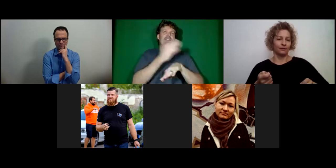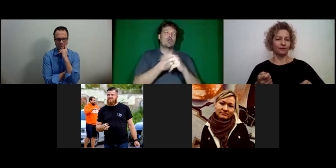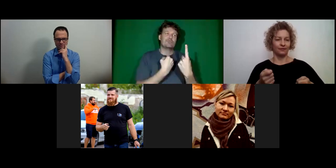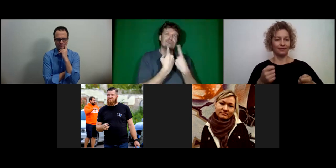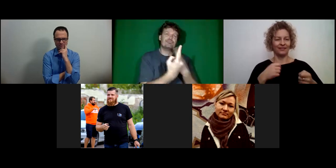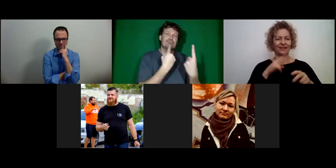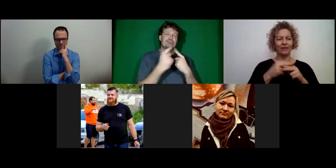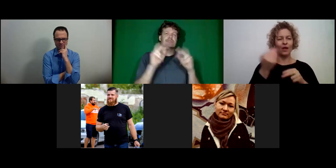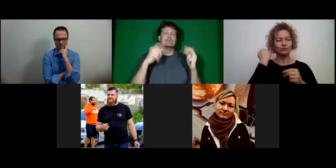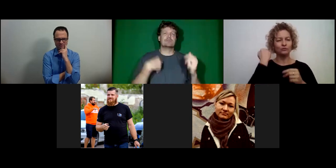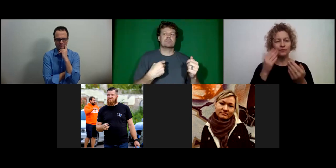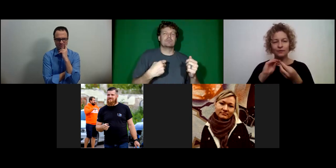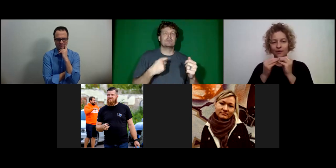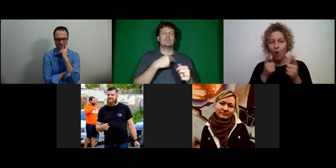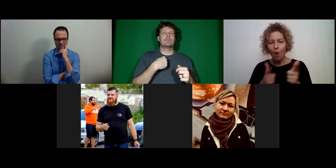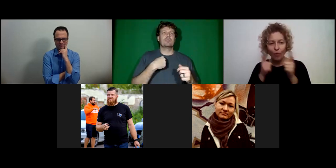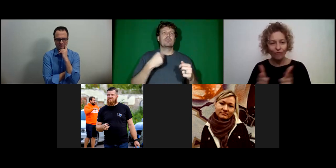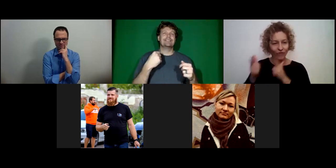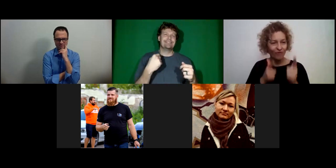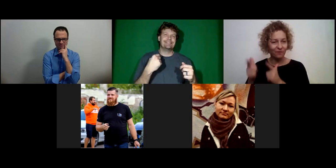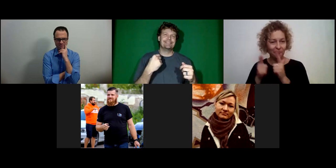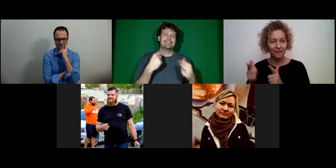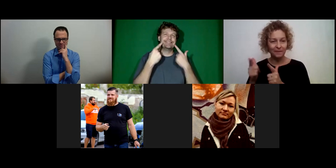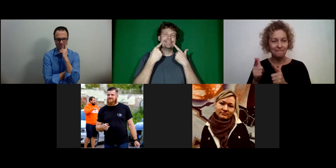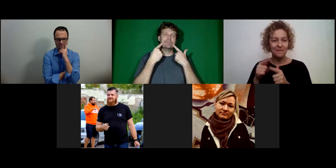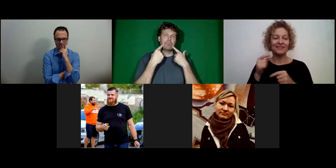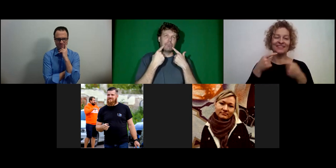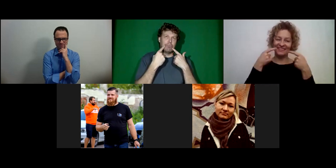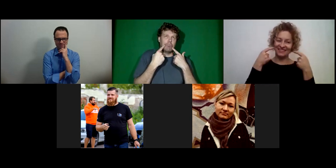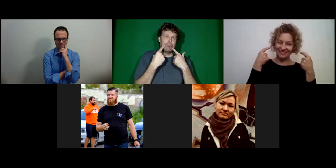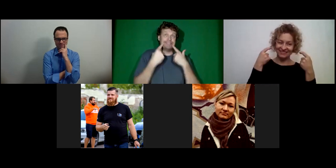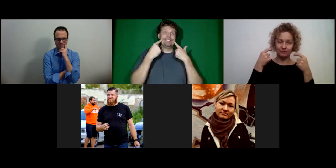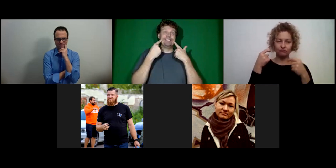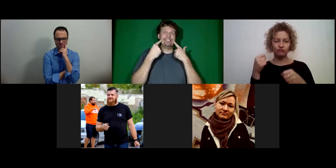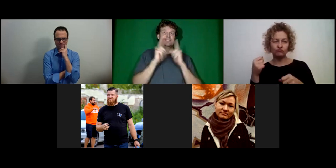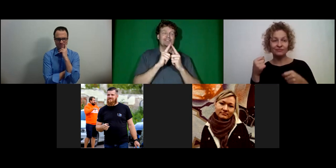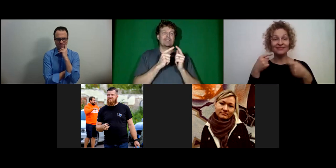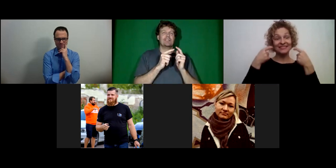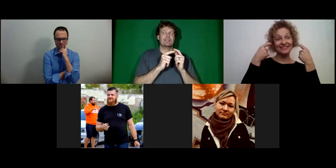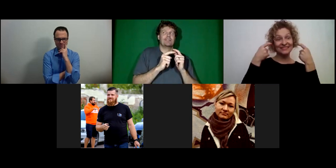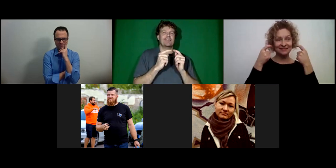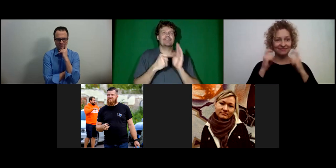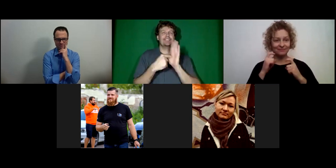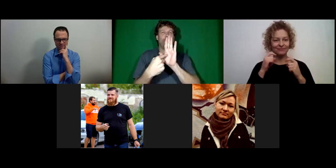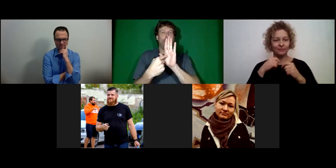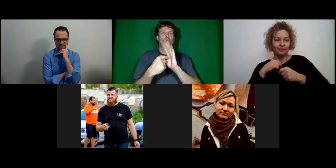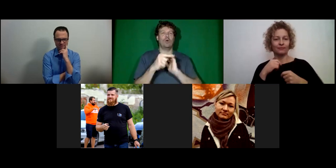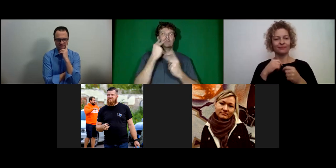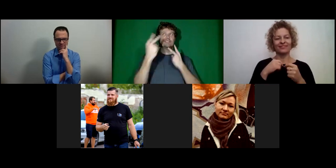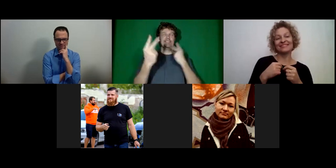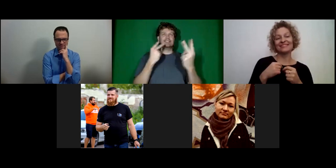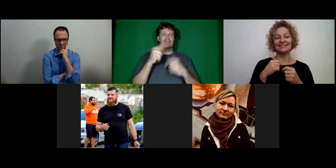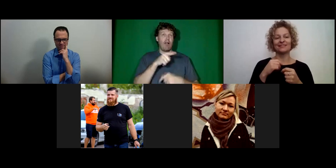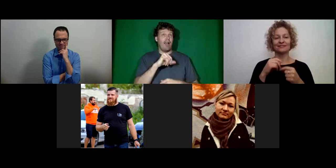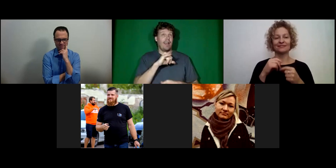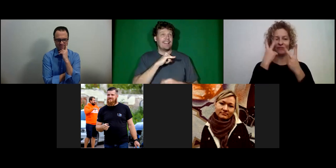would move her shoulder like this. We set up a communication code, also a smile or